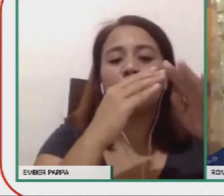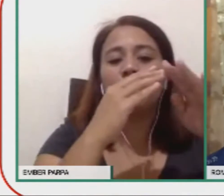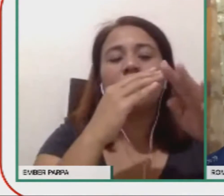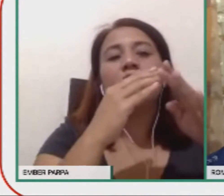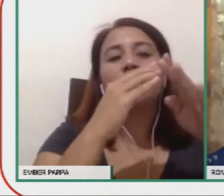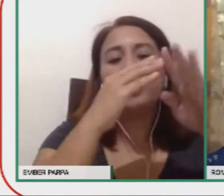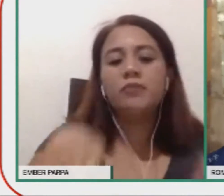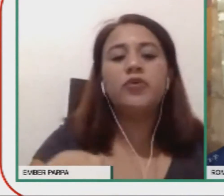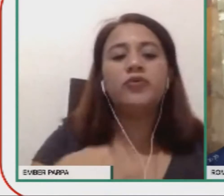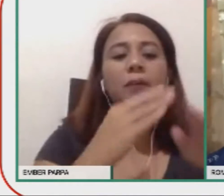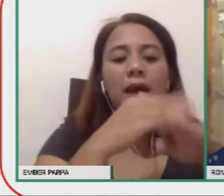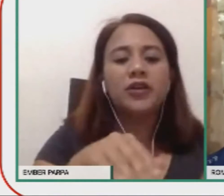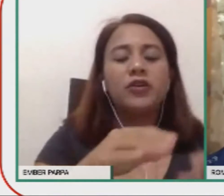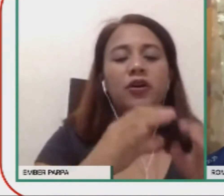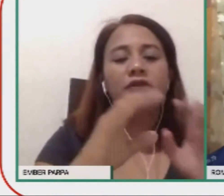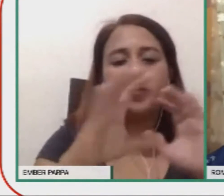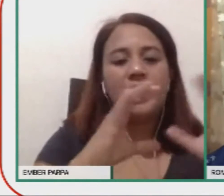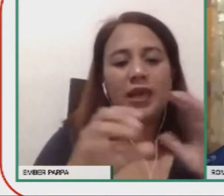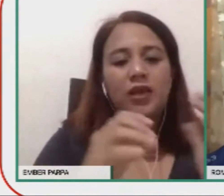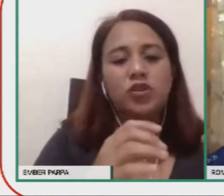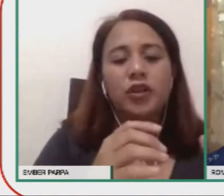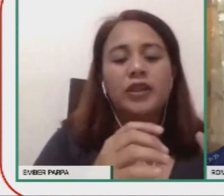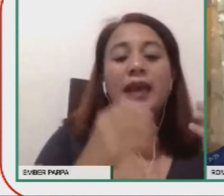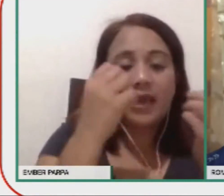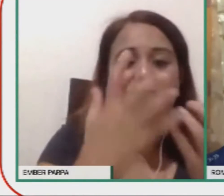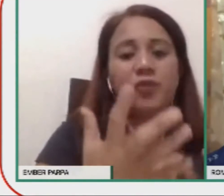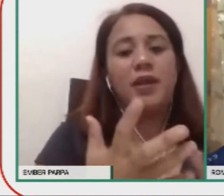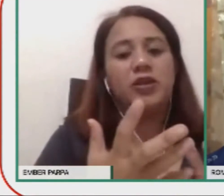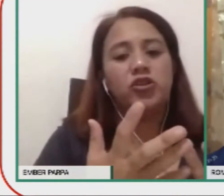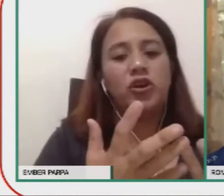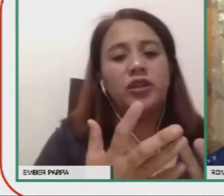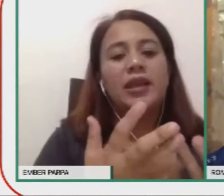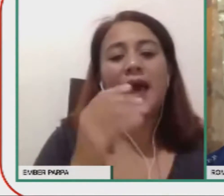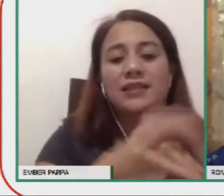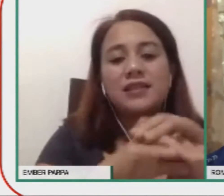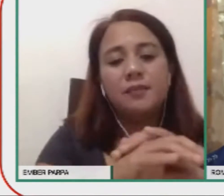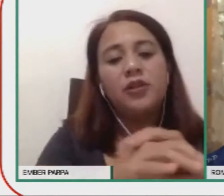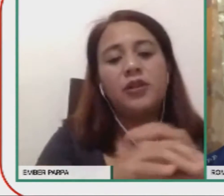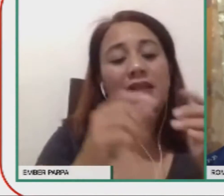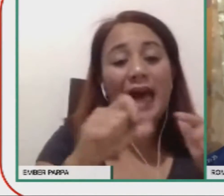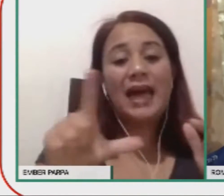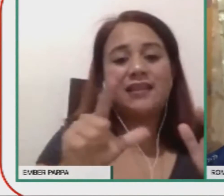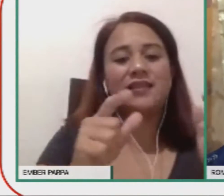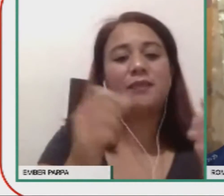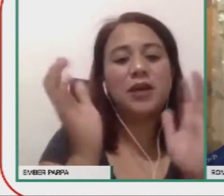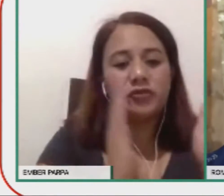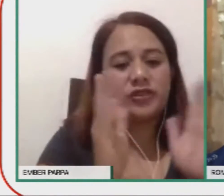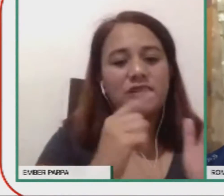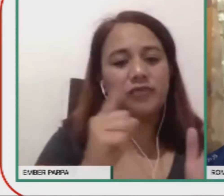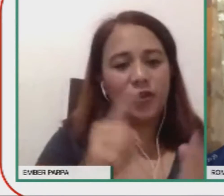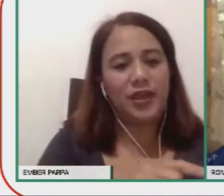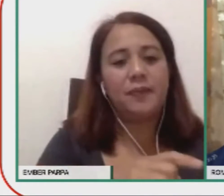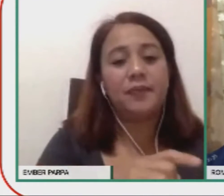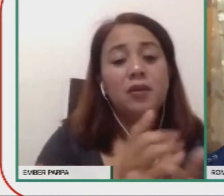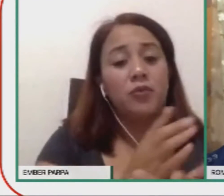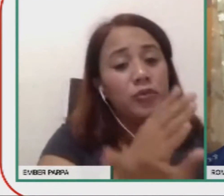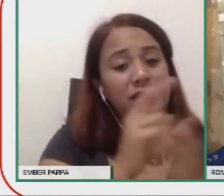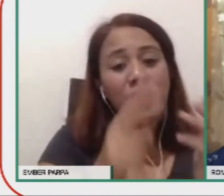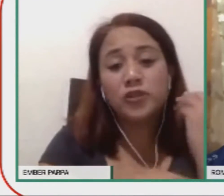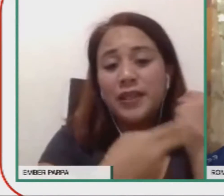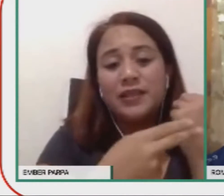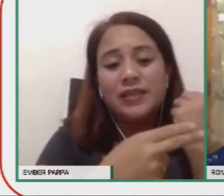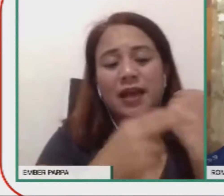to remove the barrier of communication, information, accessible lahat ng mga services for them. Punta